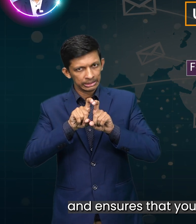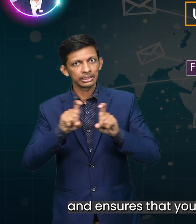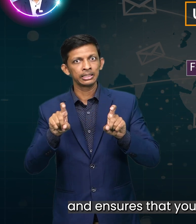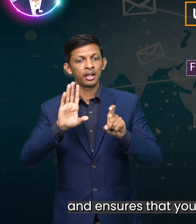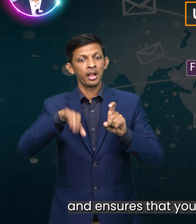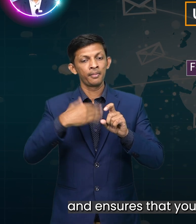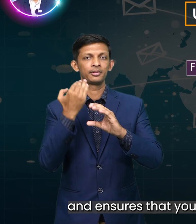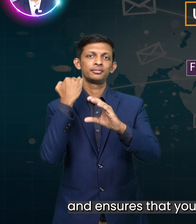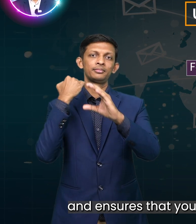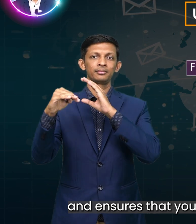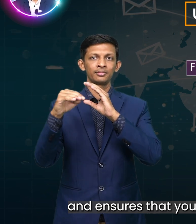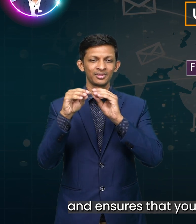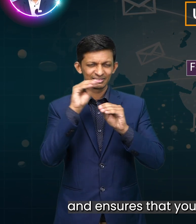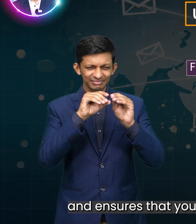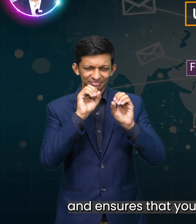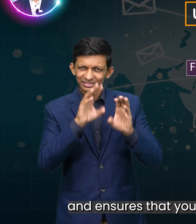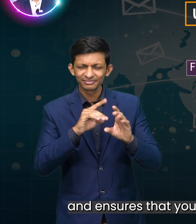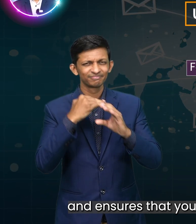seriously.